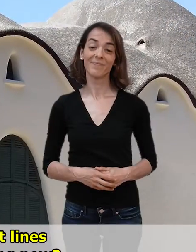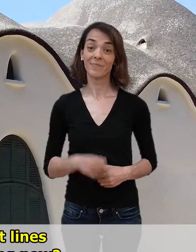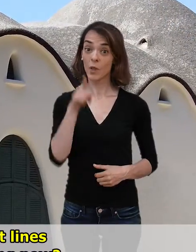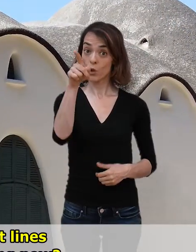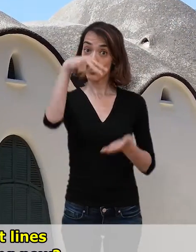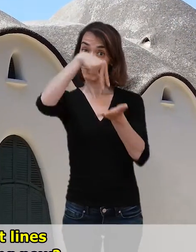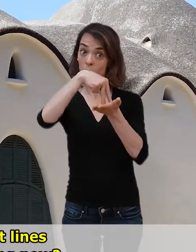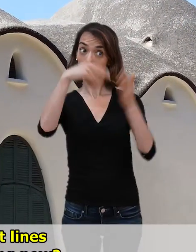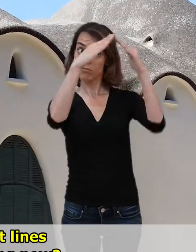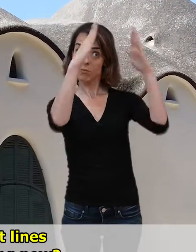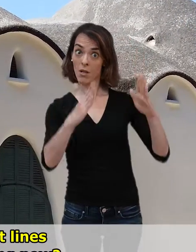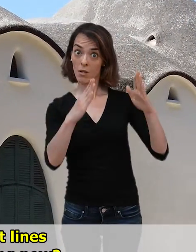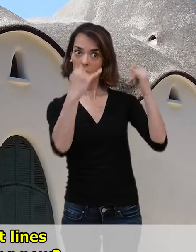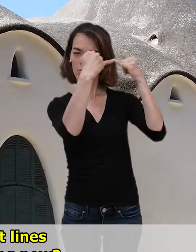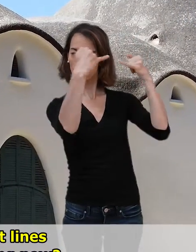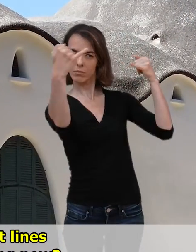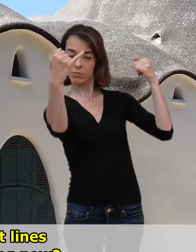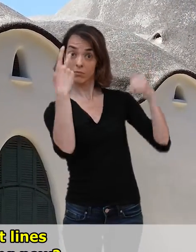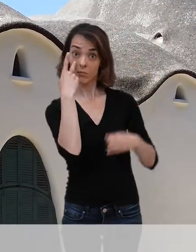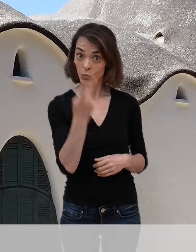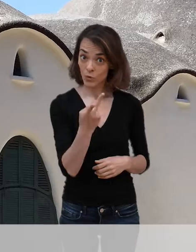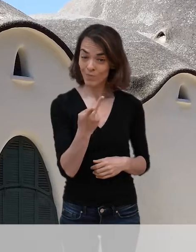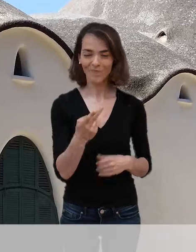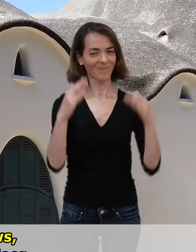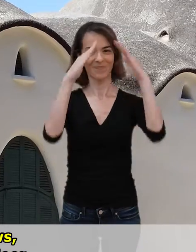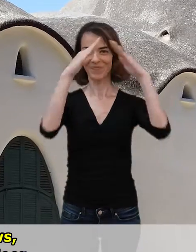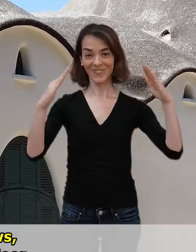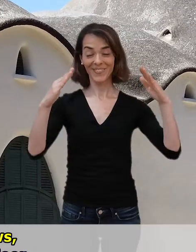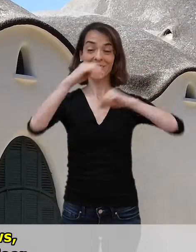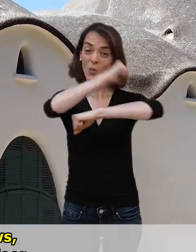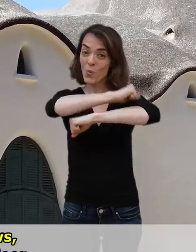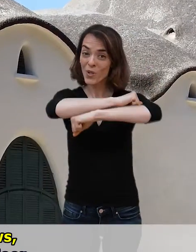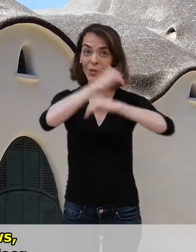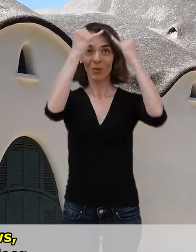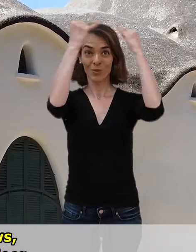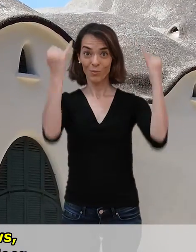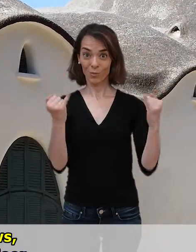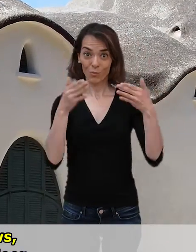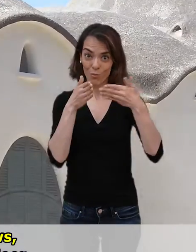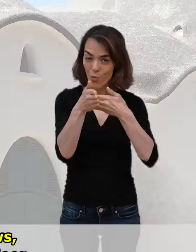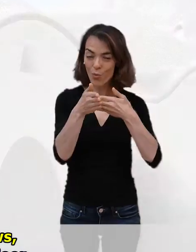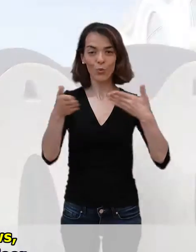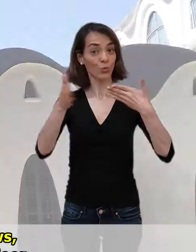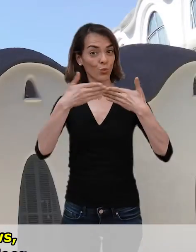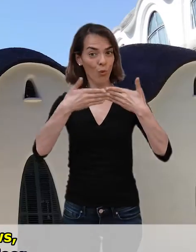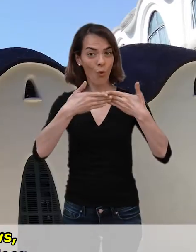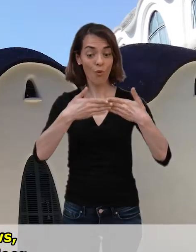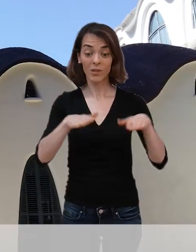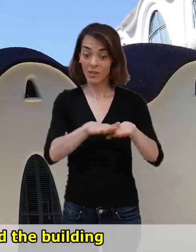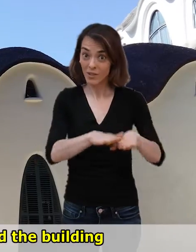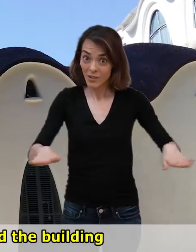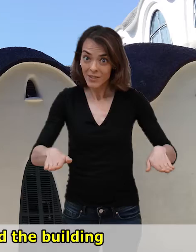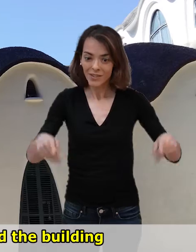Can you see any straight lines from where you're standing now? The rooftop, windows, entrance porch, the